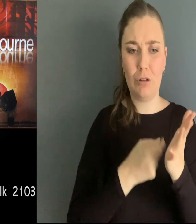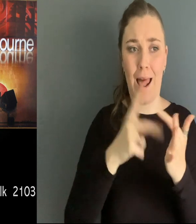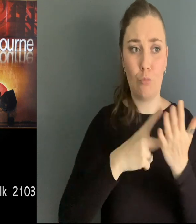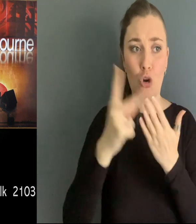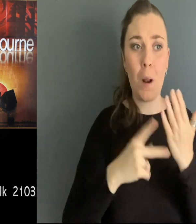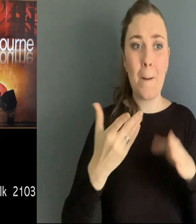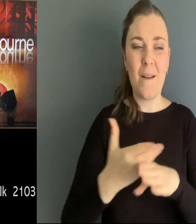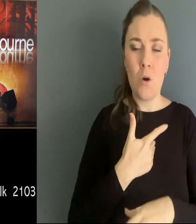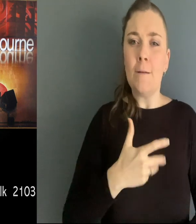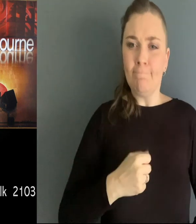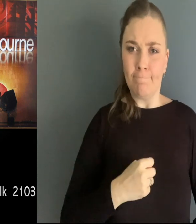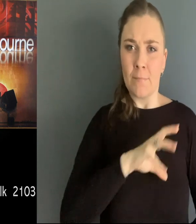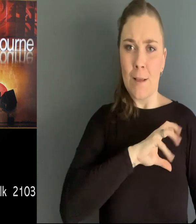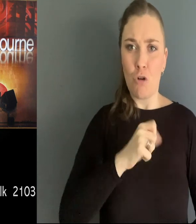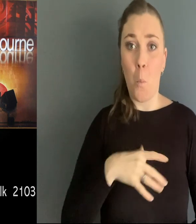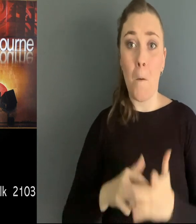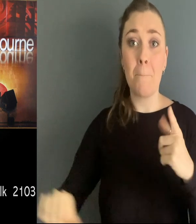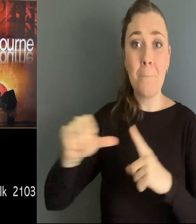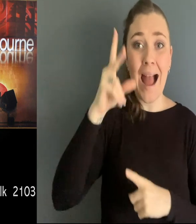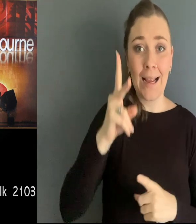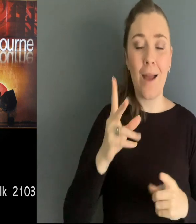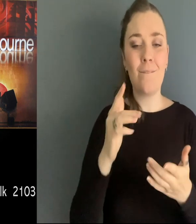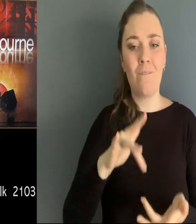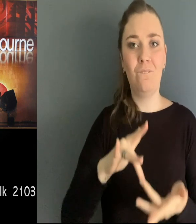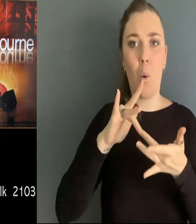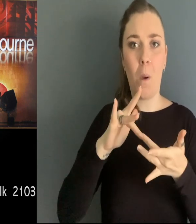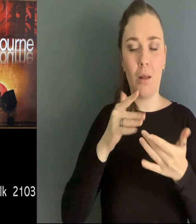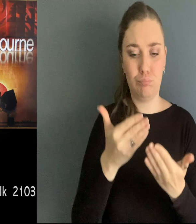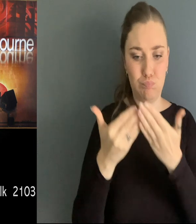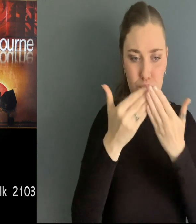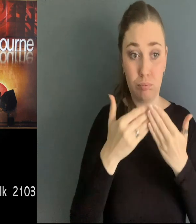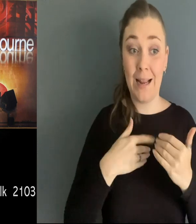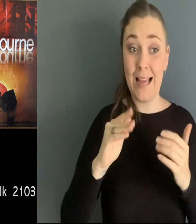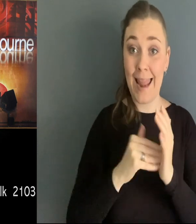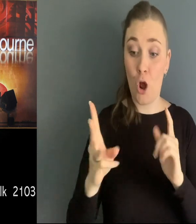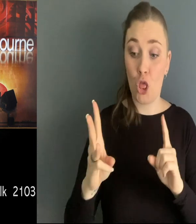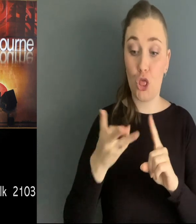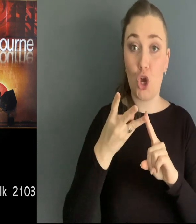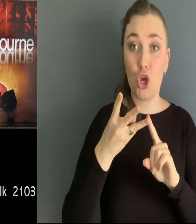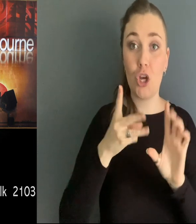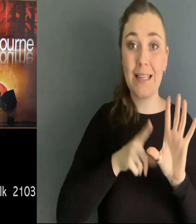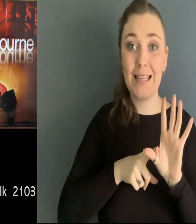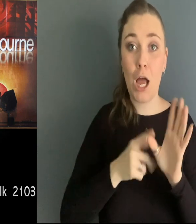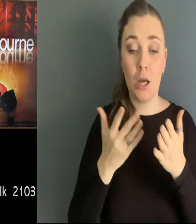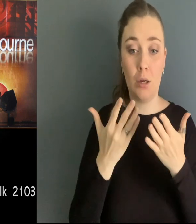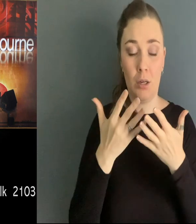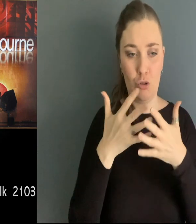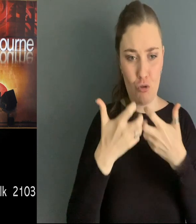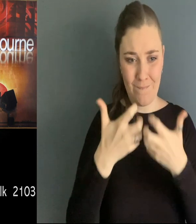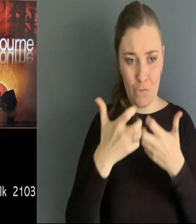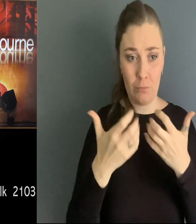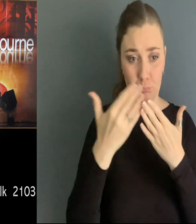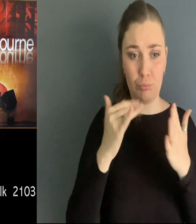summoning up the courage to go back to formal study this is my third year of university studying sociology